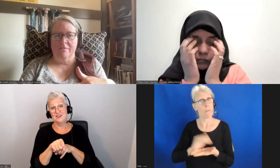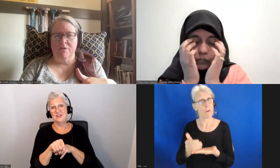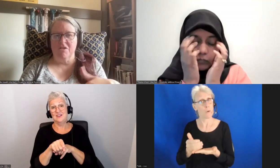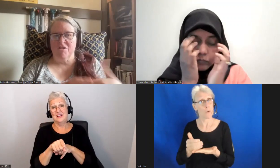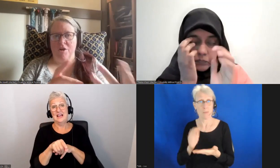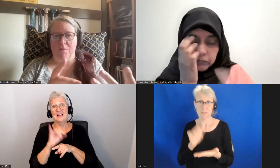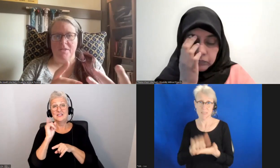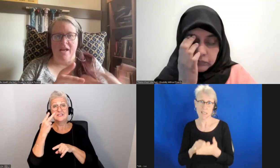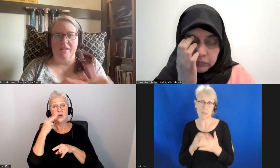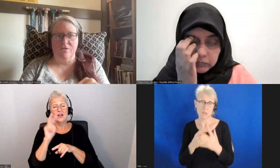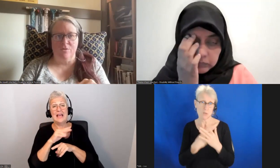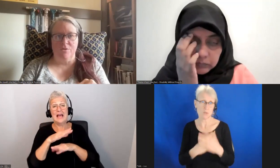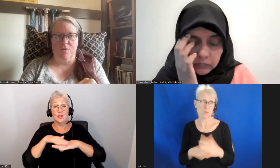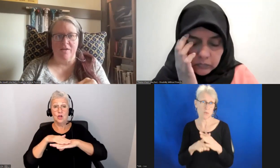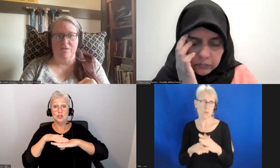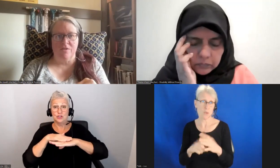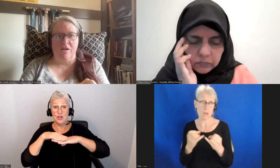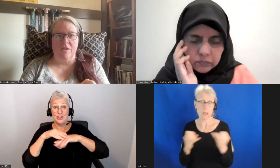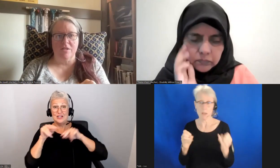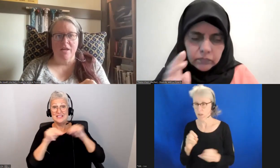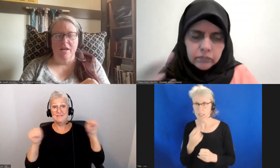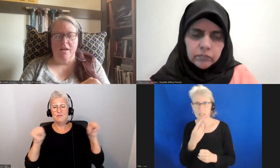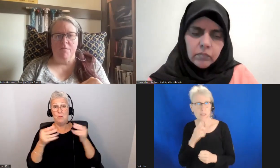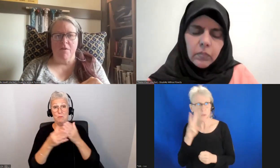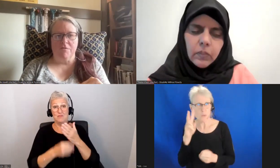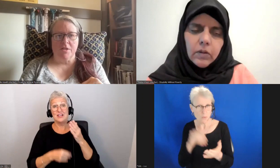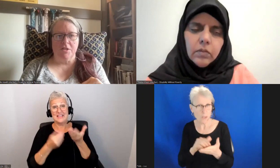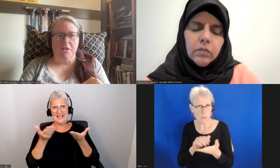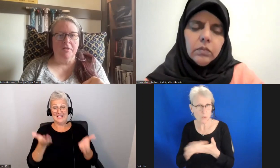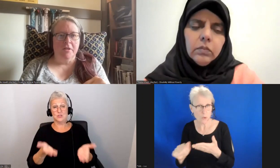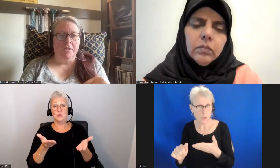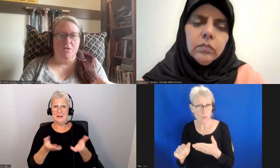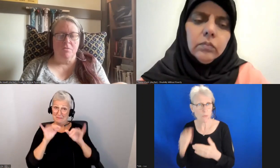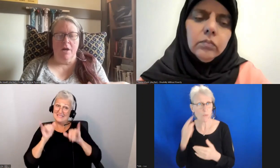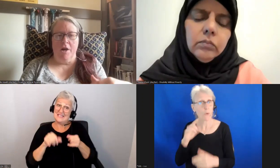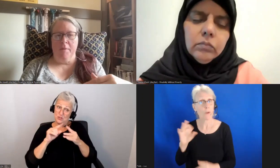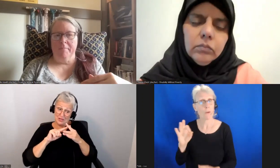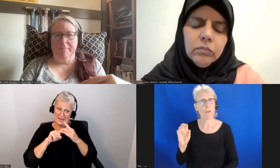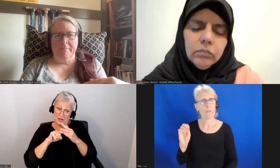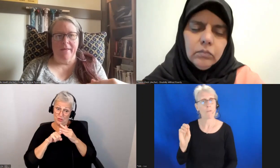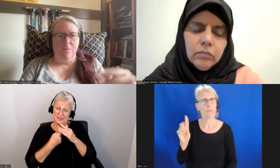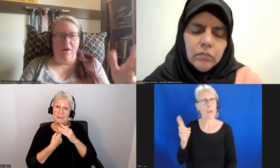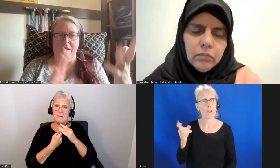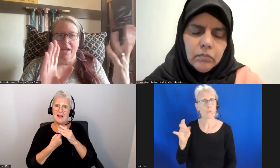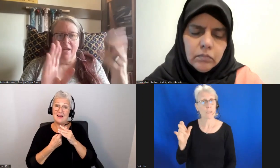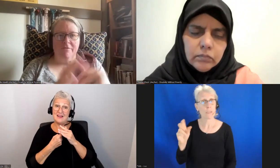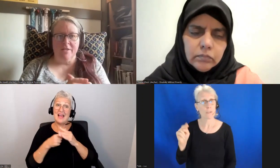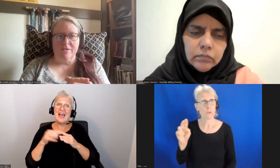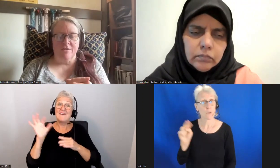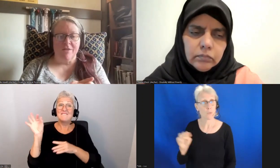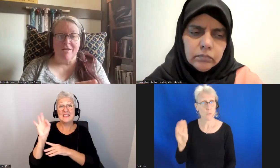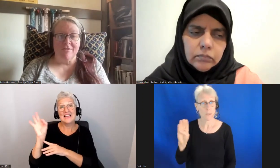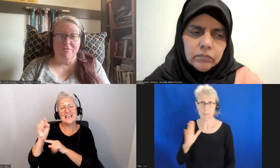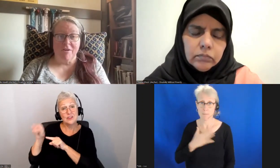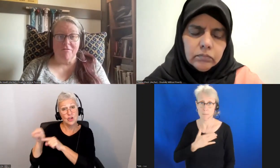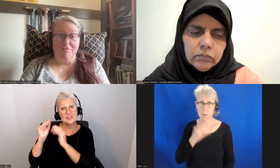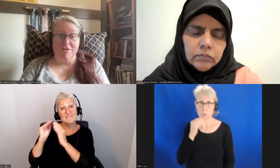starting line. So you just heard me say $2,000 in Fredericton. Where I live,